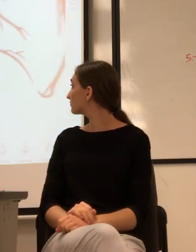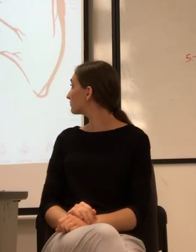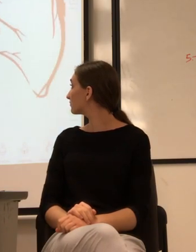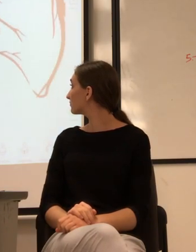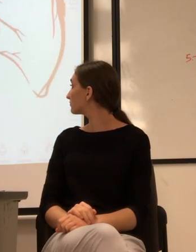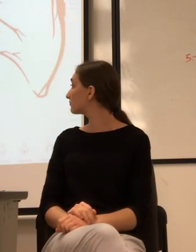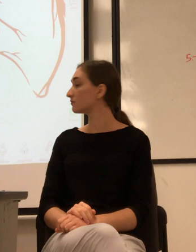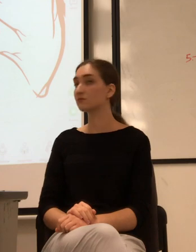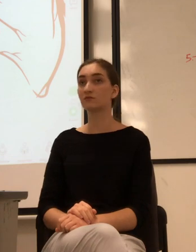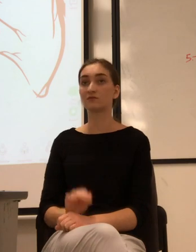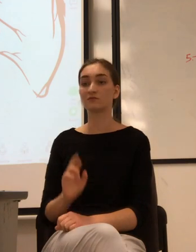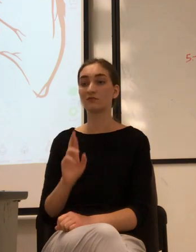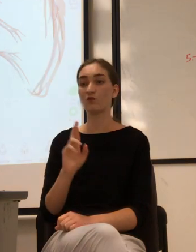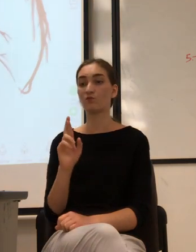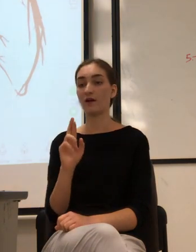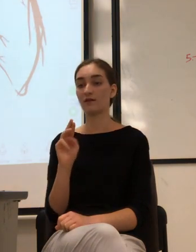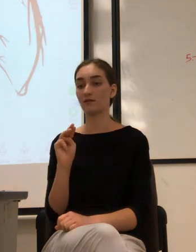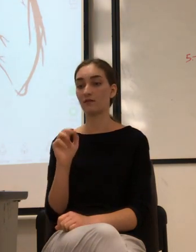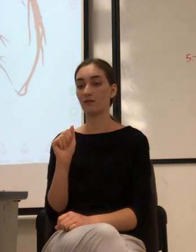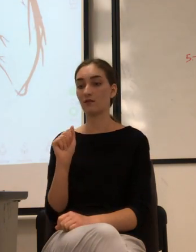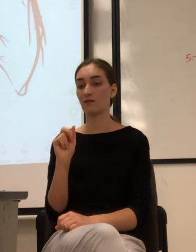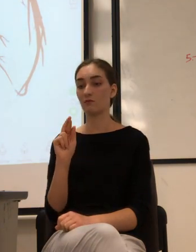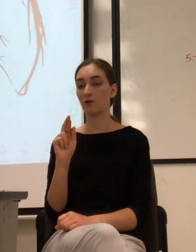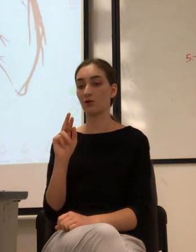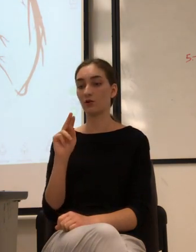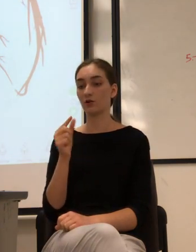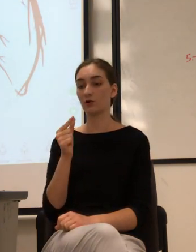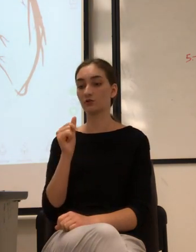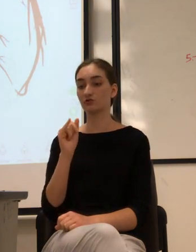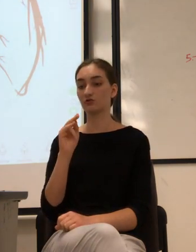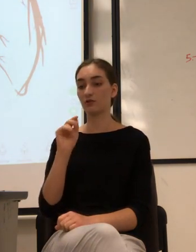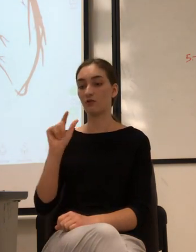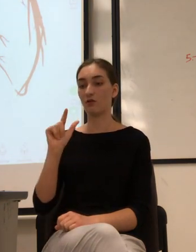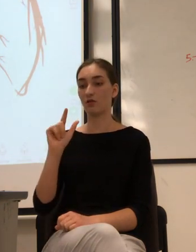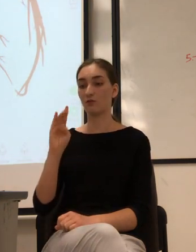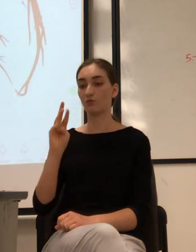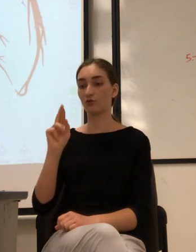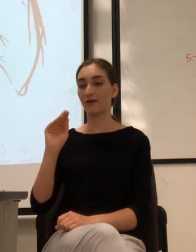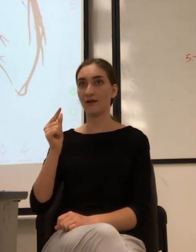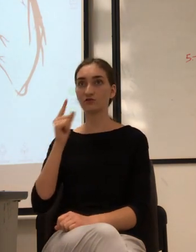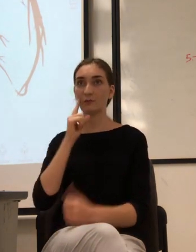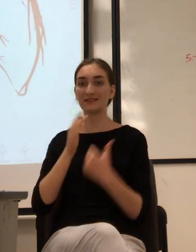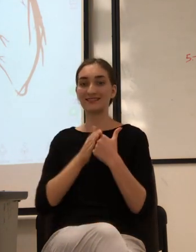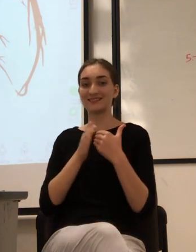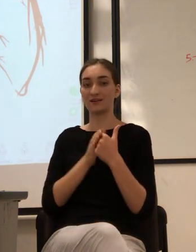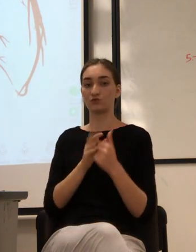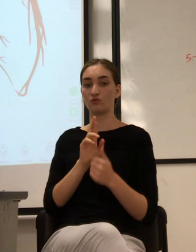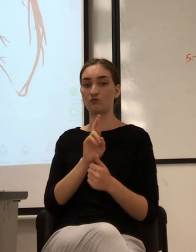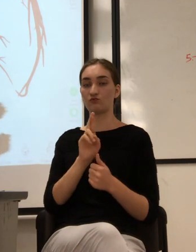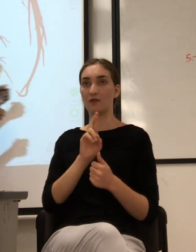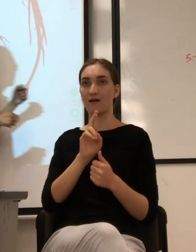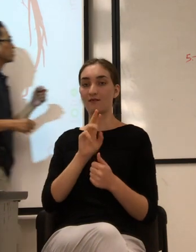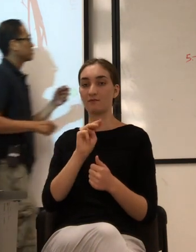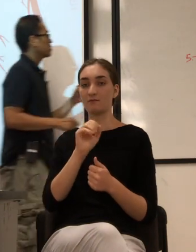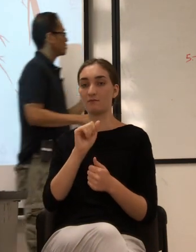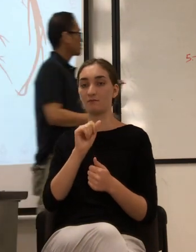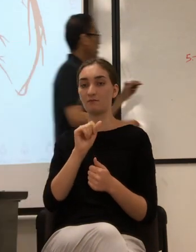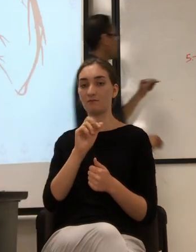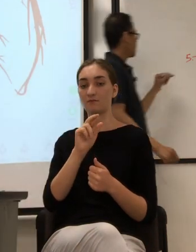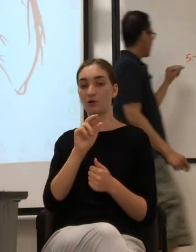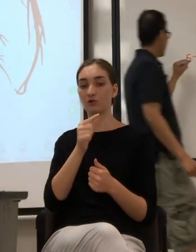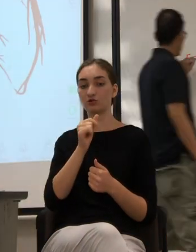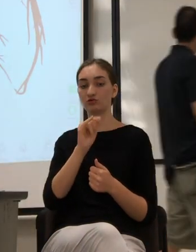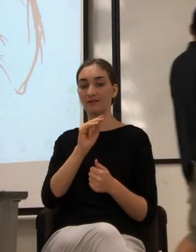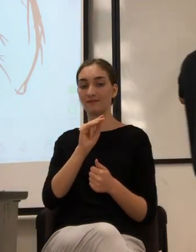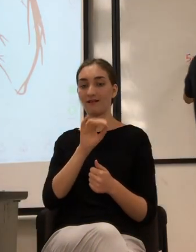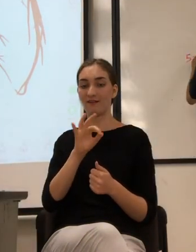Right marginal branch, here it is. On the right margin of the heart. So I'm going to draw it as just